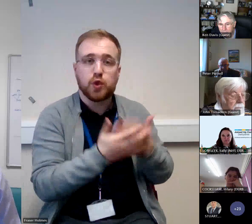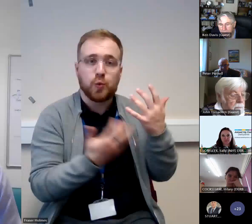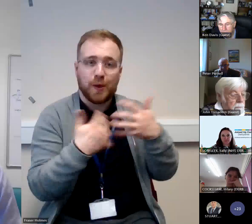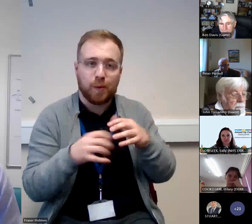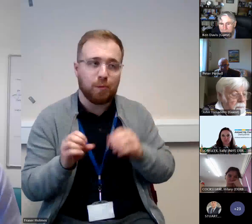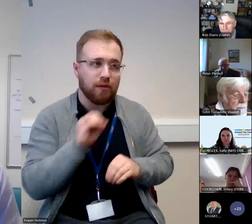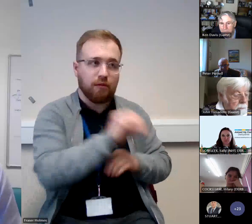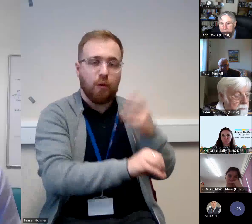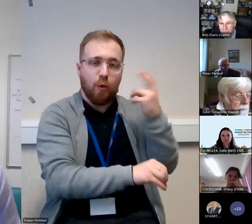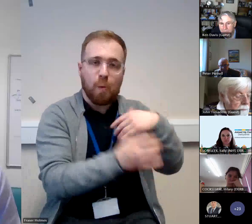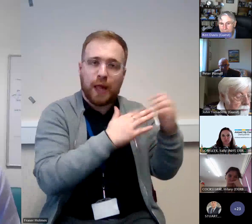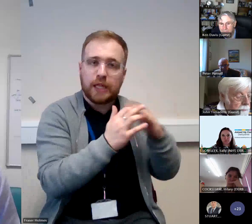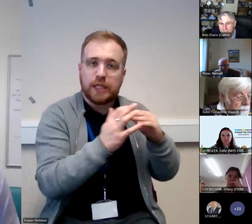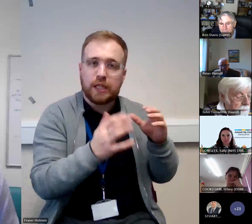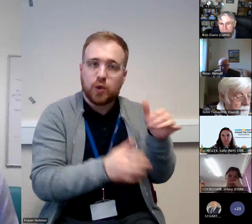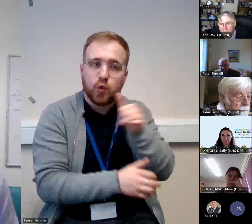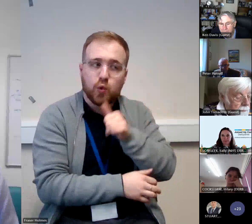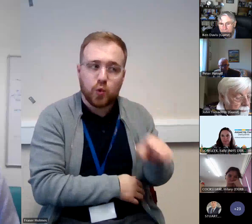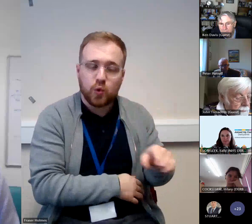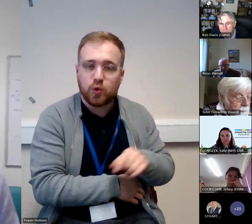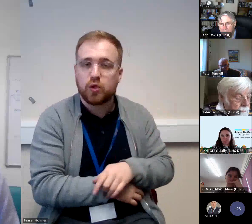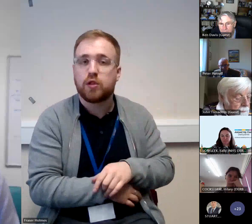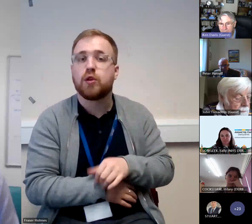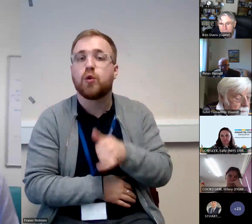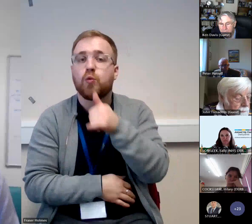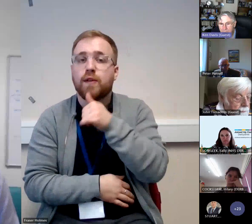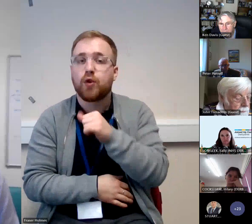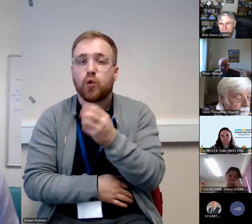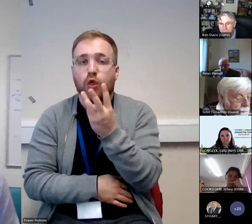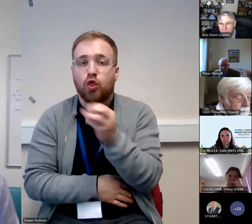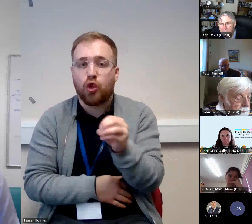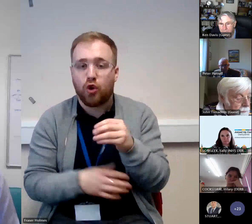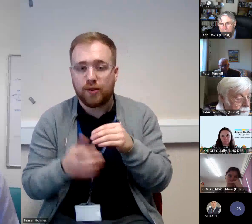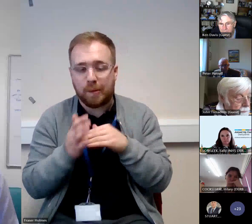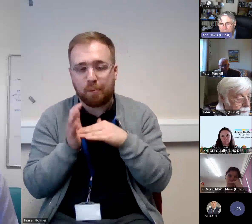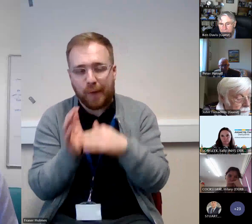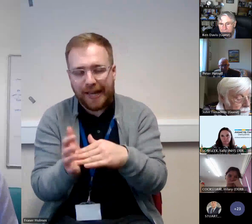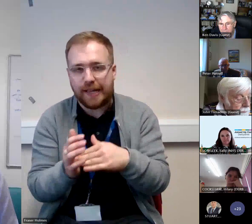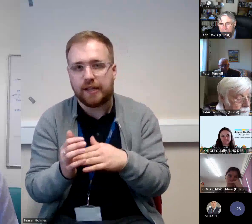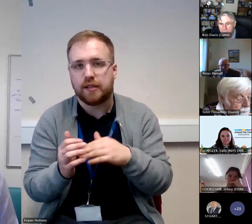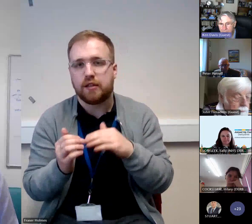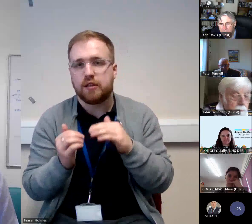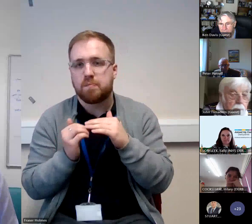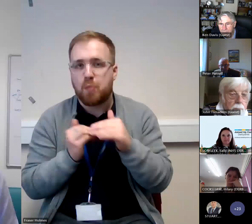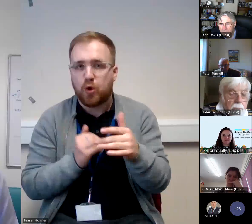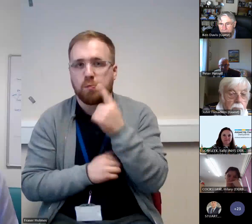So I think we have tried to make that 30 million stretch as far as we possibly can.